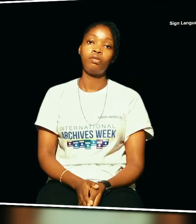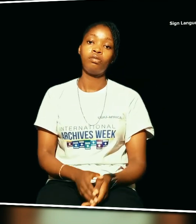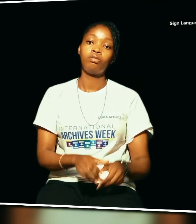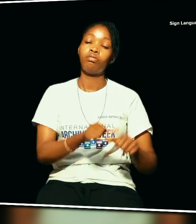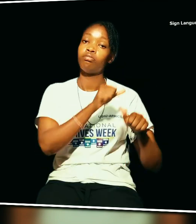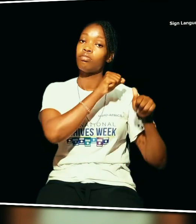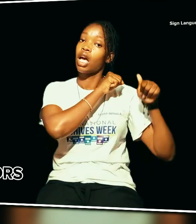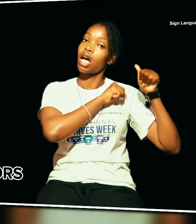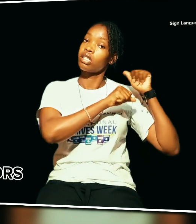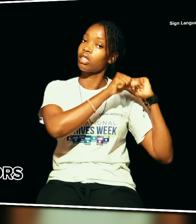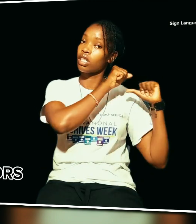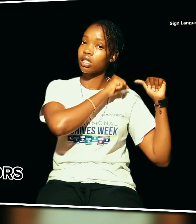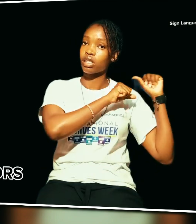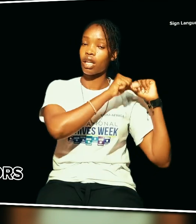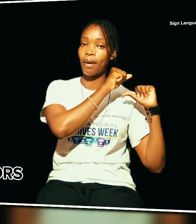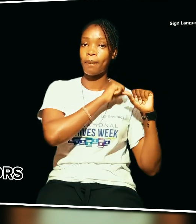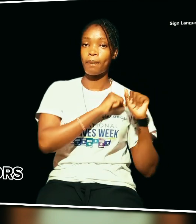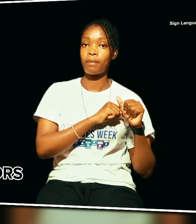Ancestors.